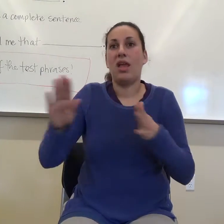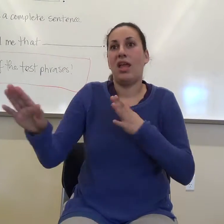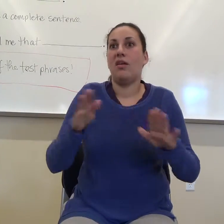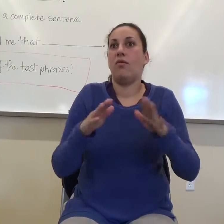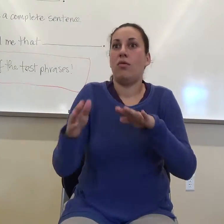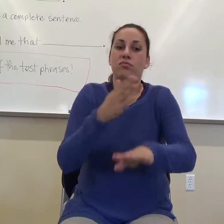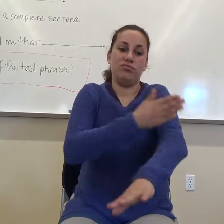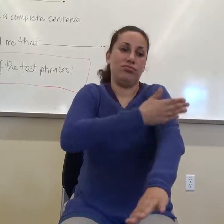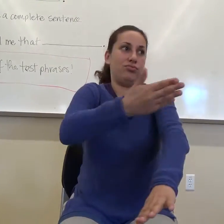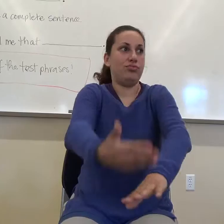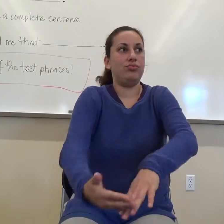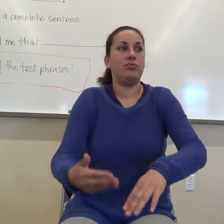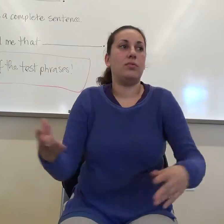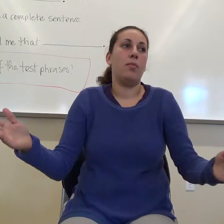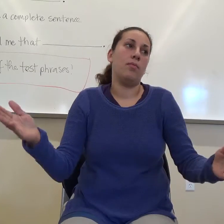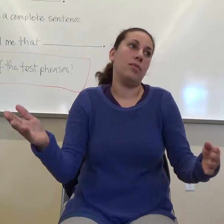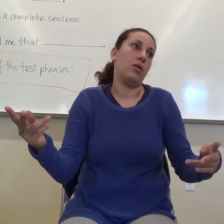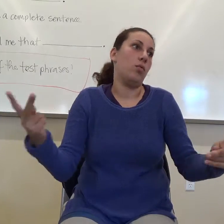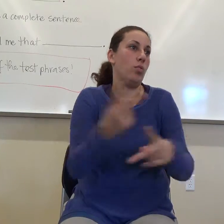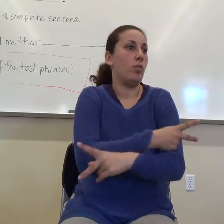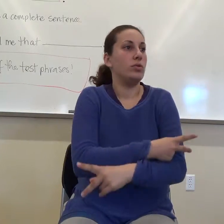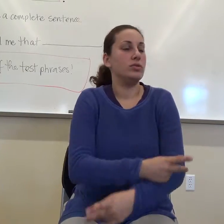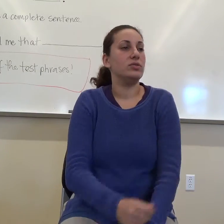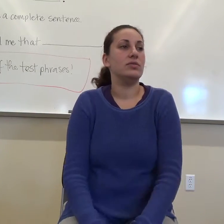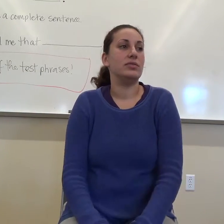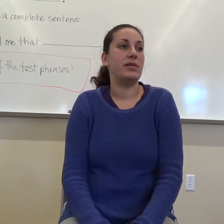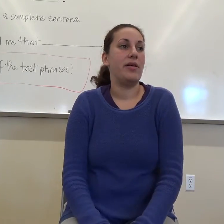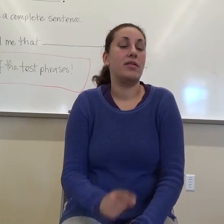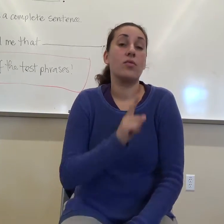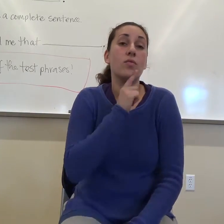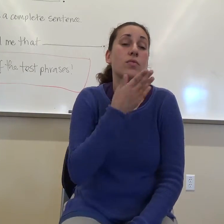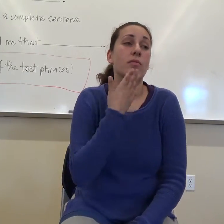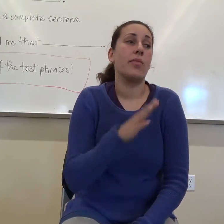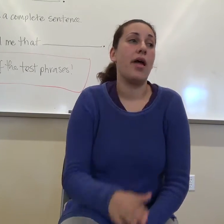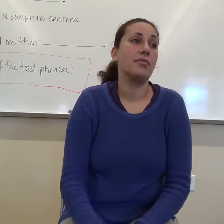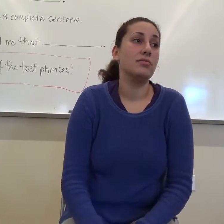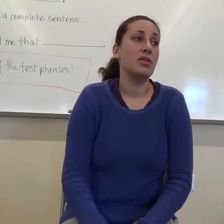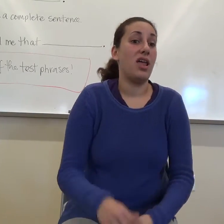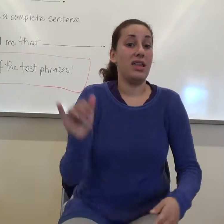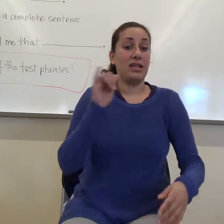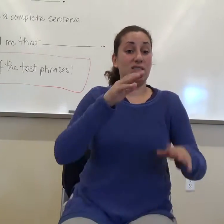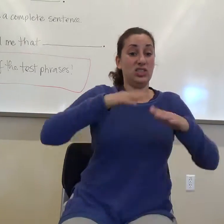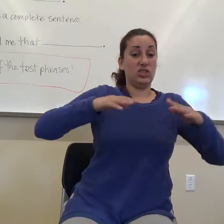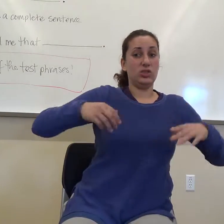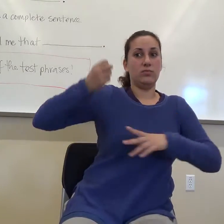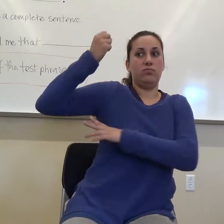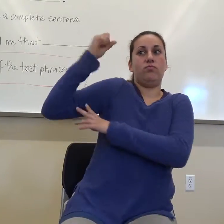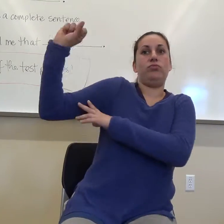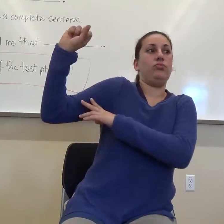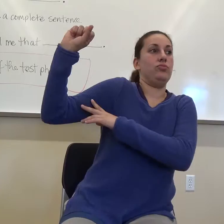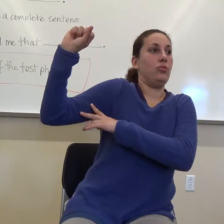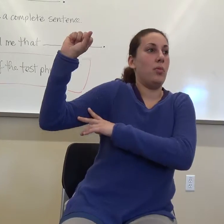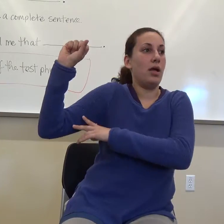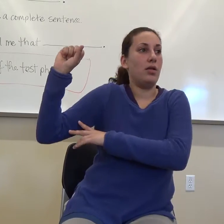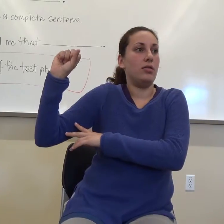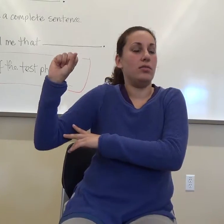are serving as addition. The children get rebellious. It's too easy to use